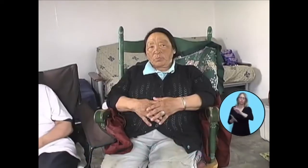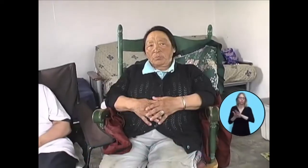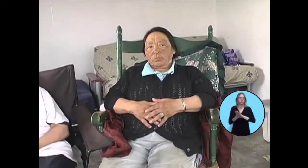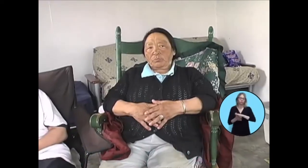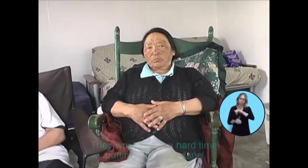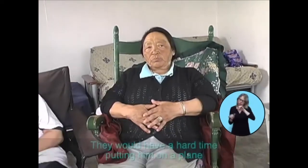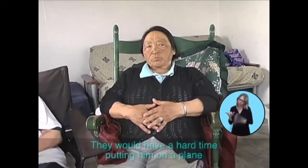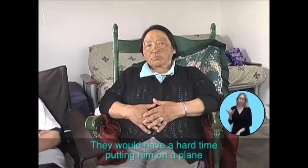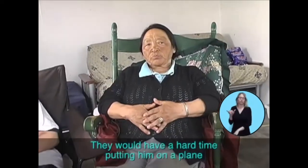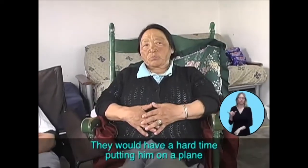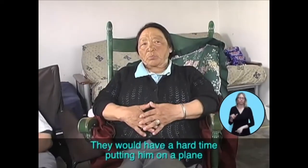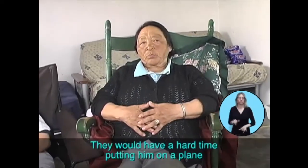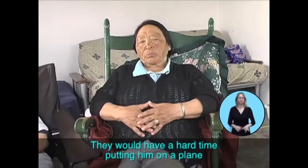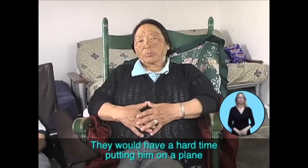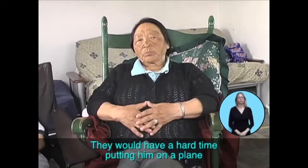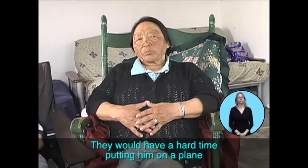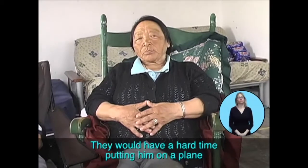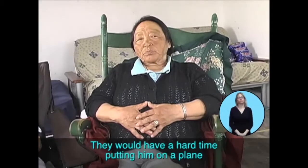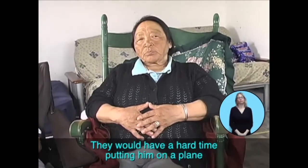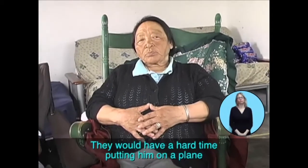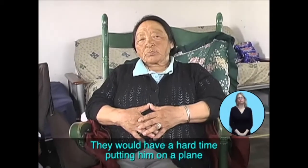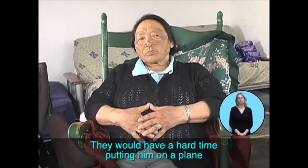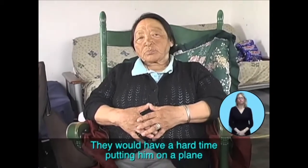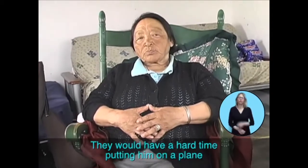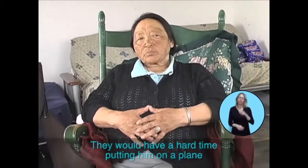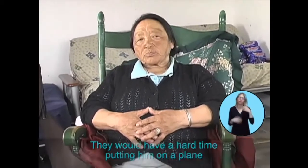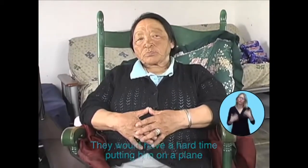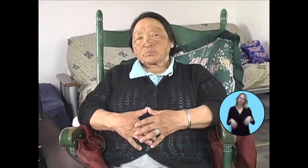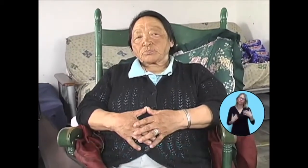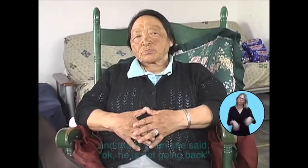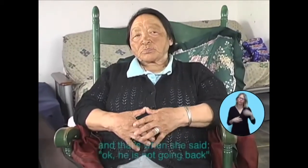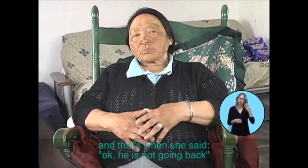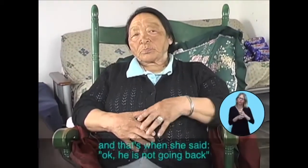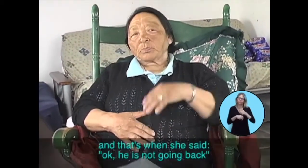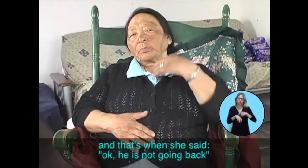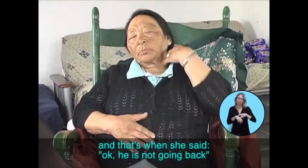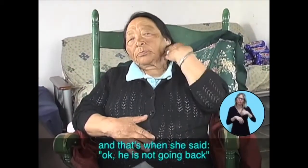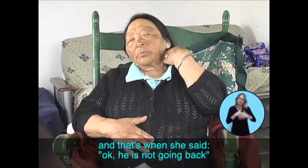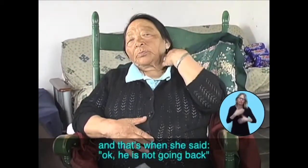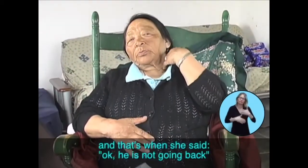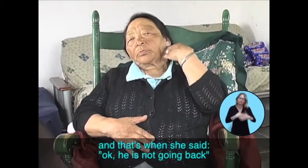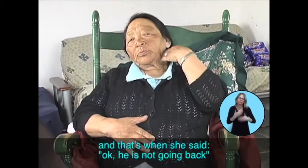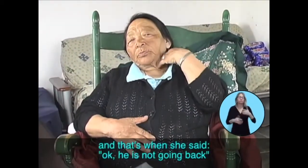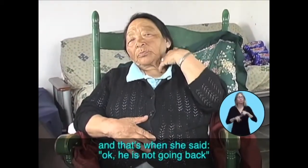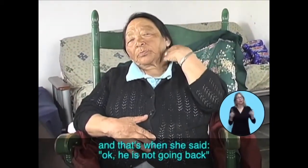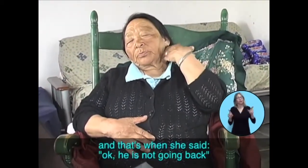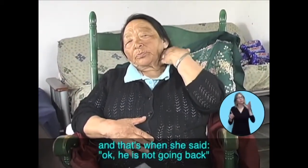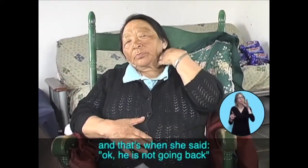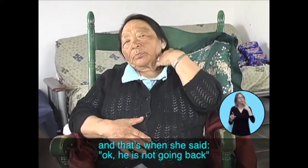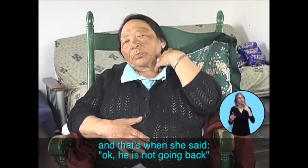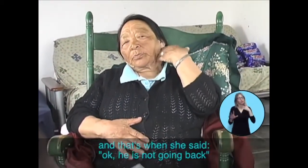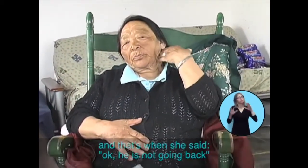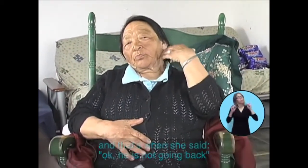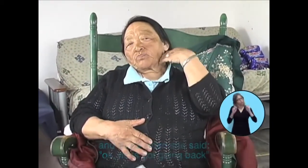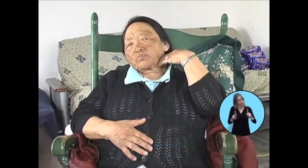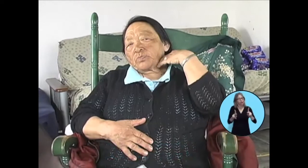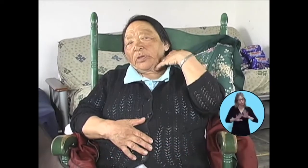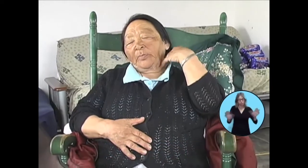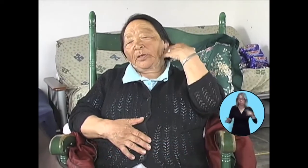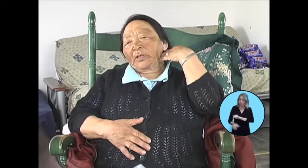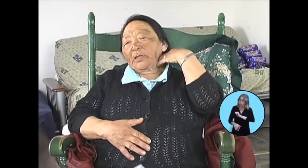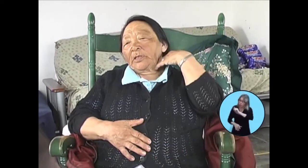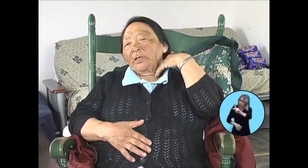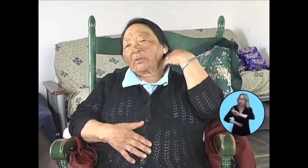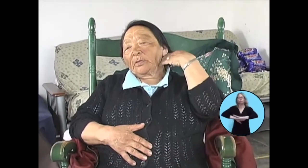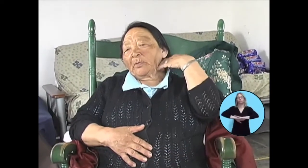Stay home. They would have a hard time putting him on the plane, and that's when she, okay, she's, he's not going back to school